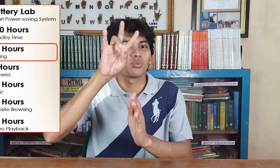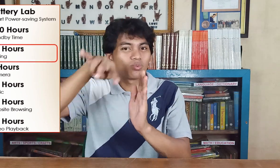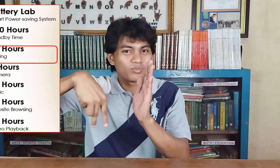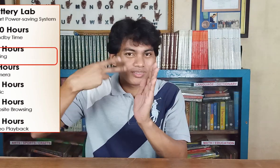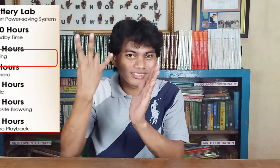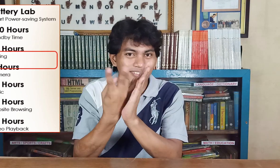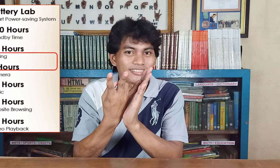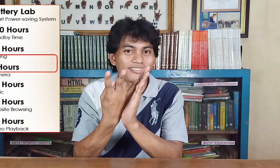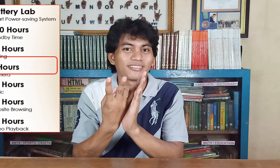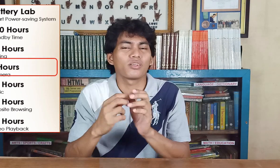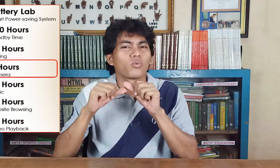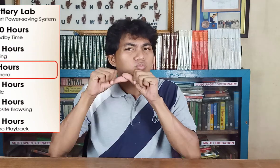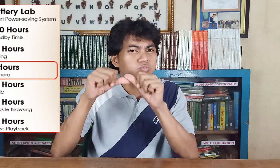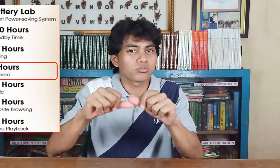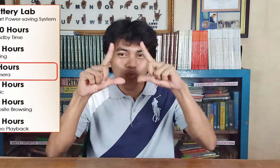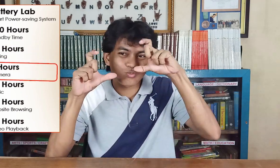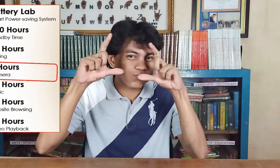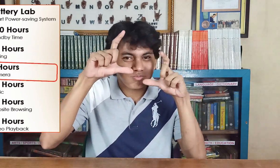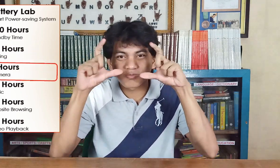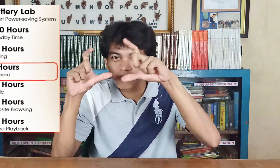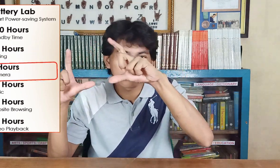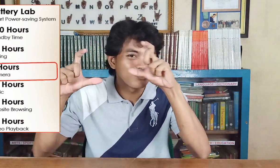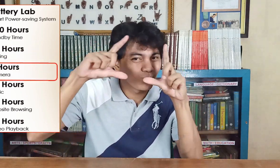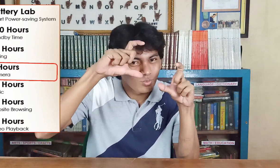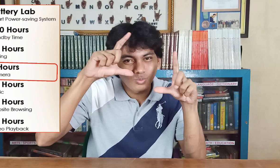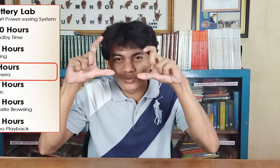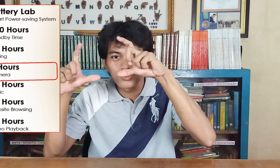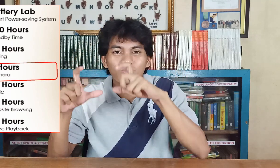7 hours of continued camera use.